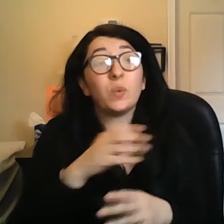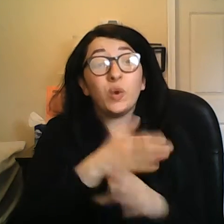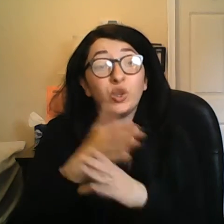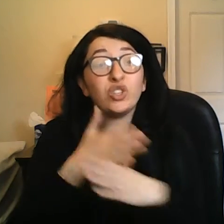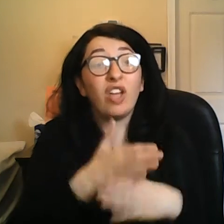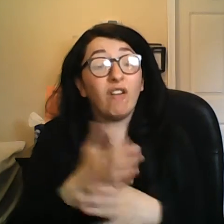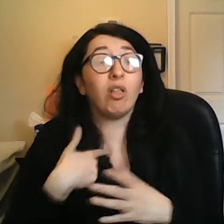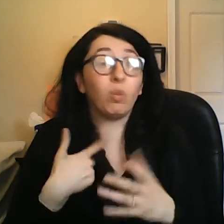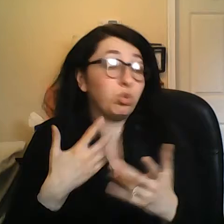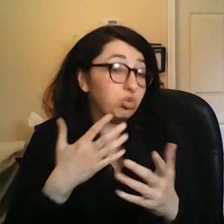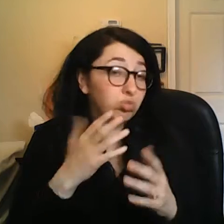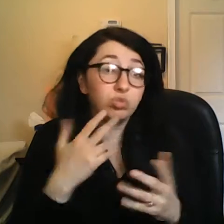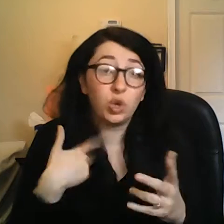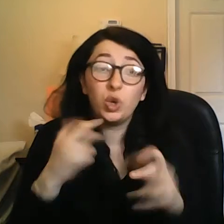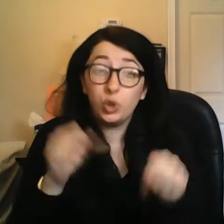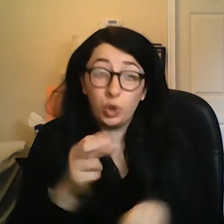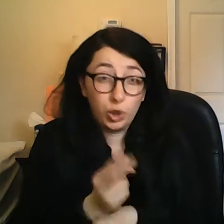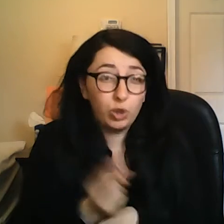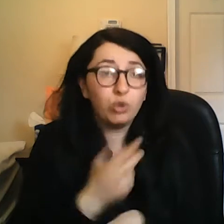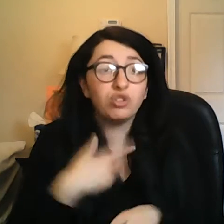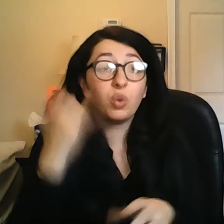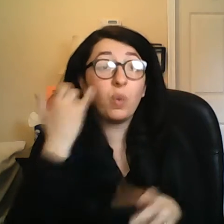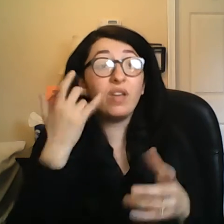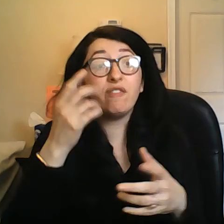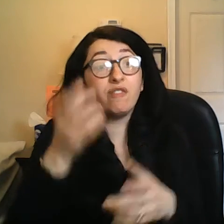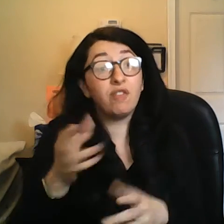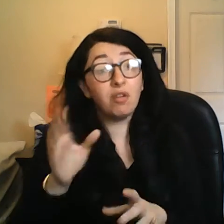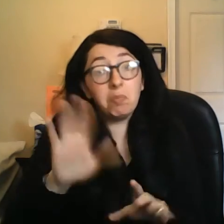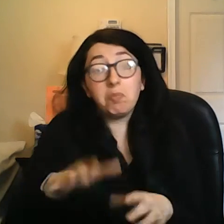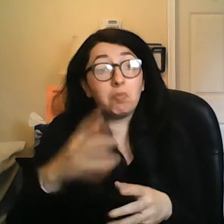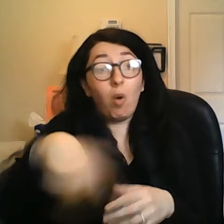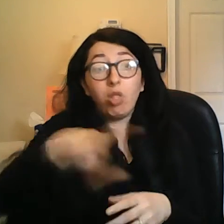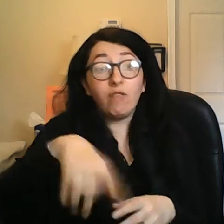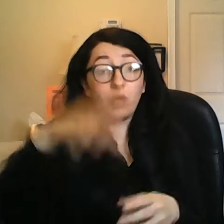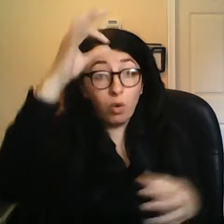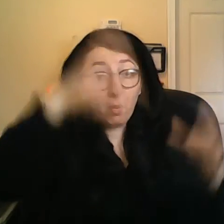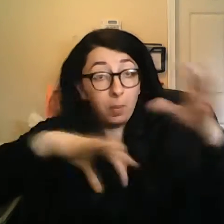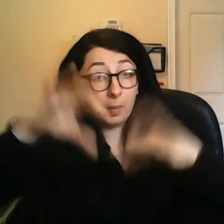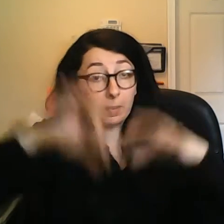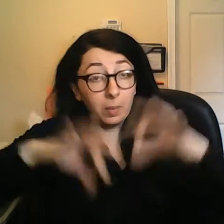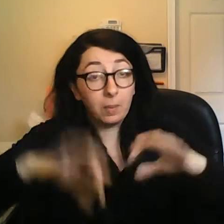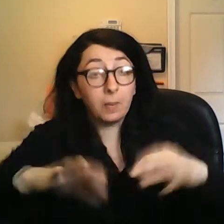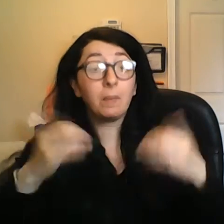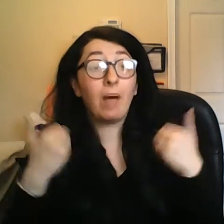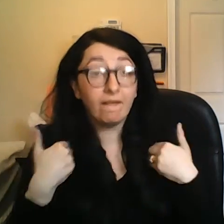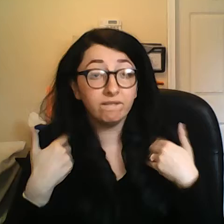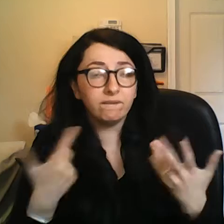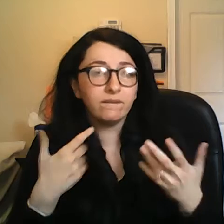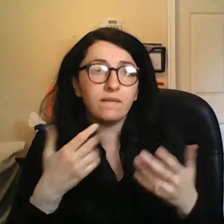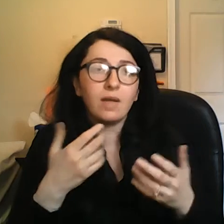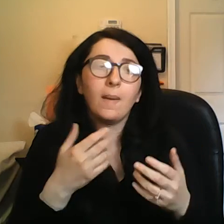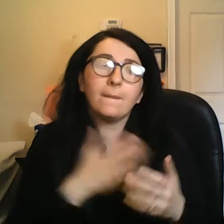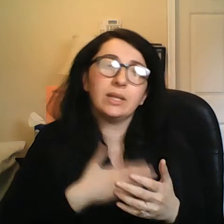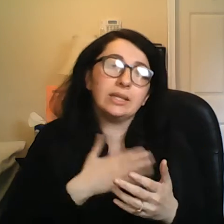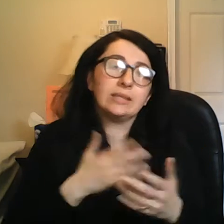so feel free to share them in the comments below. And don't forget to check out the Skillshare promo in the description below. Before I end this video, I